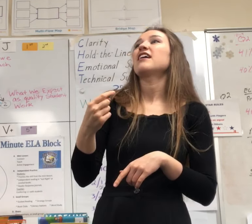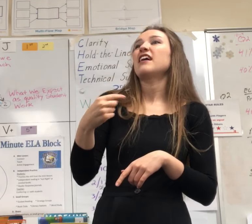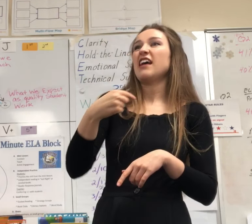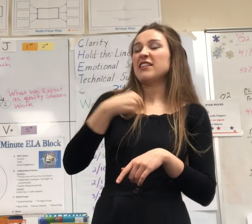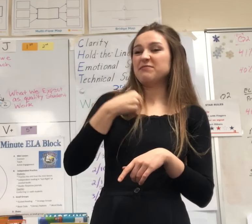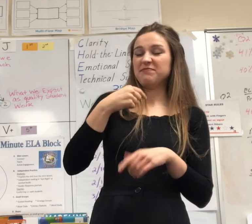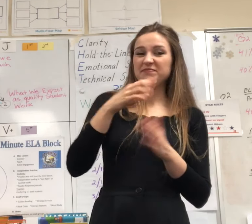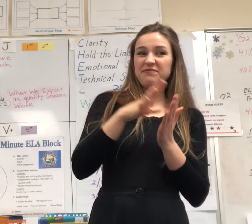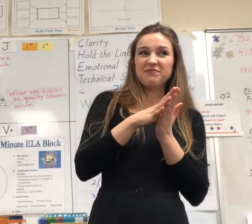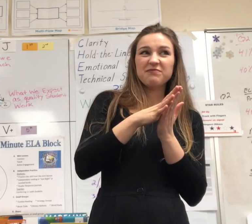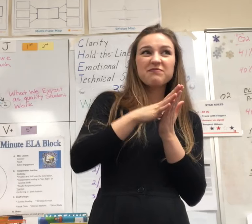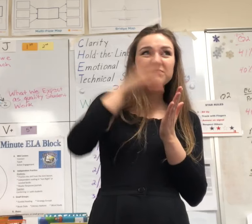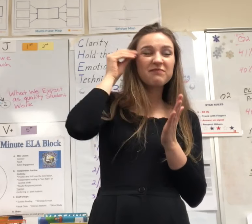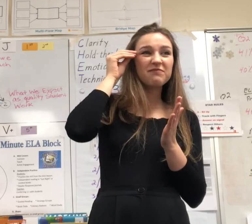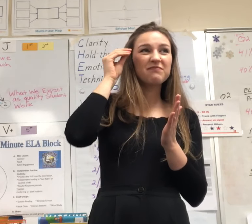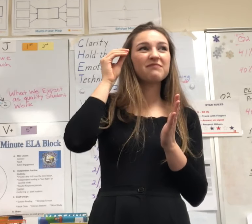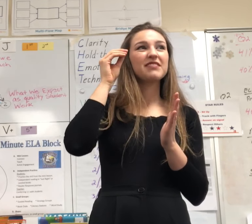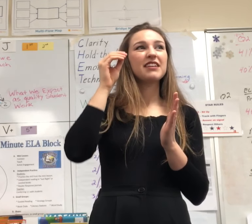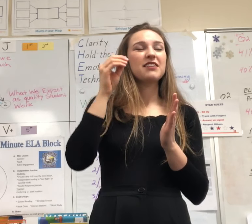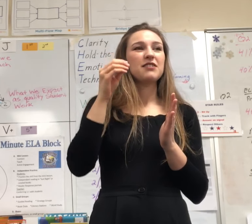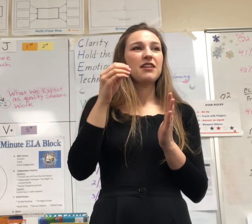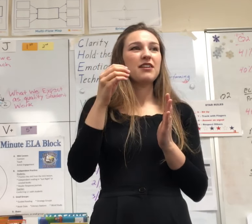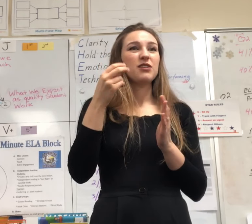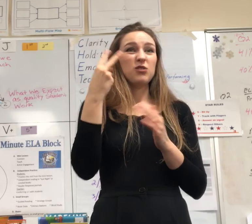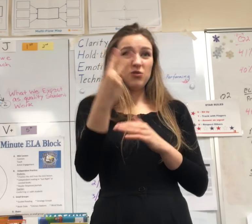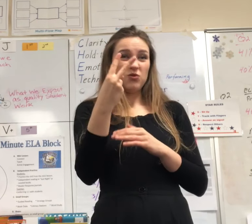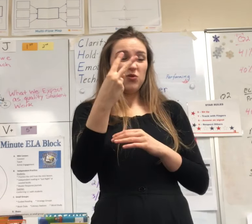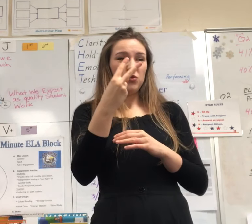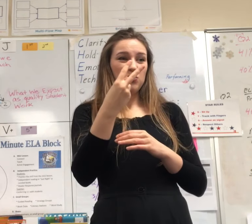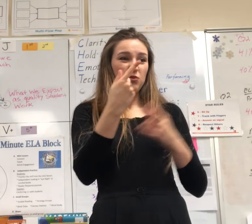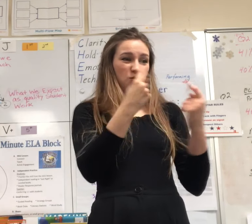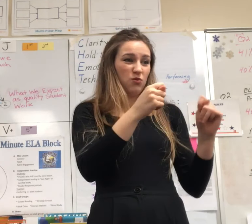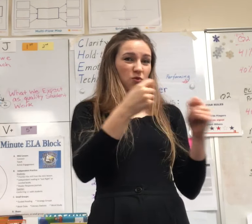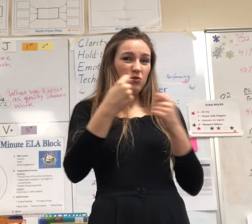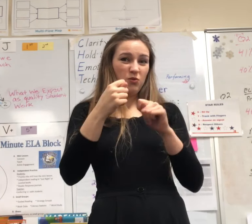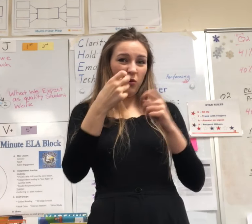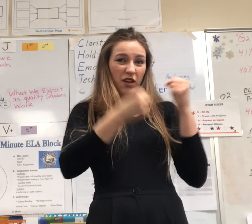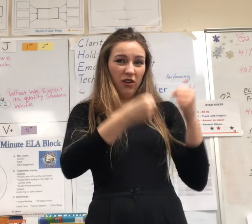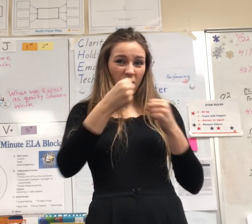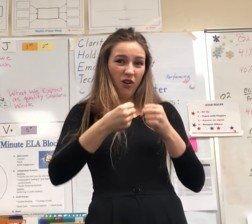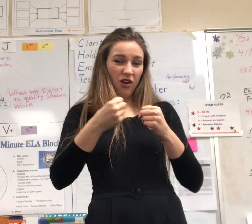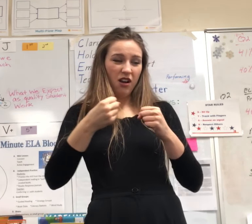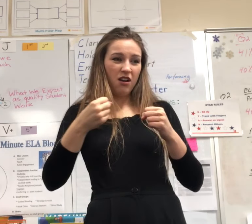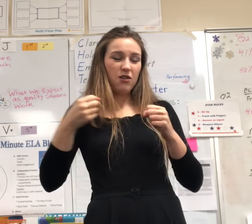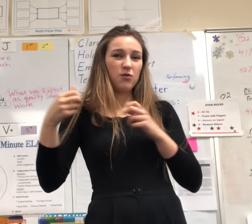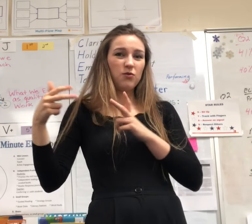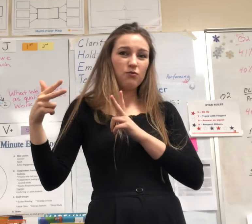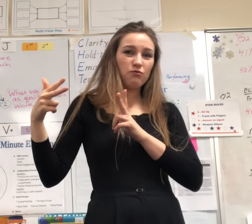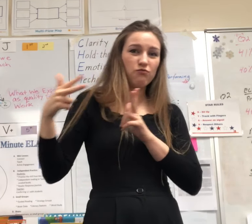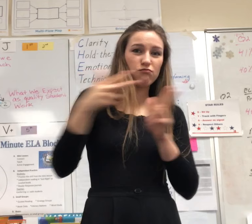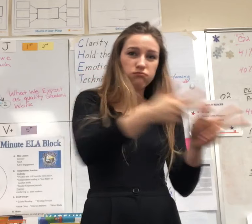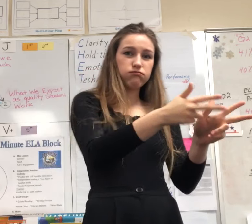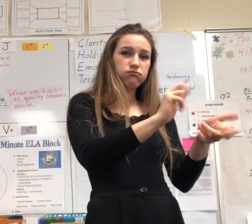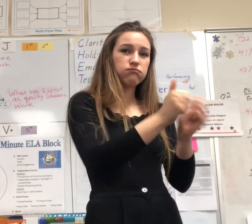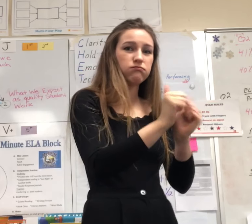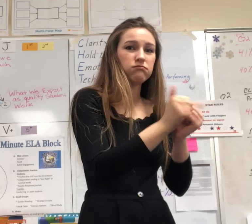2 toy cars, when you push them, they keep going until they hit something. When they hit it, it